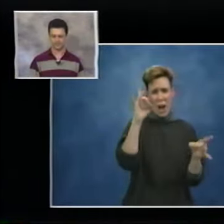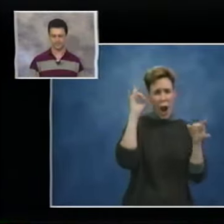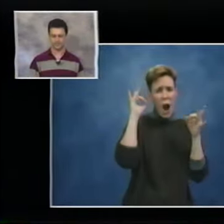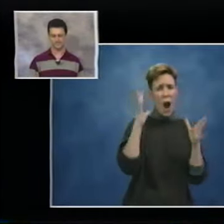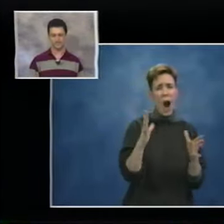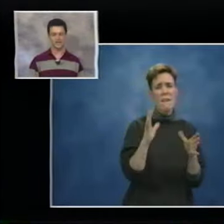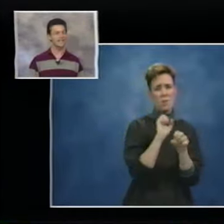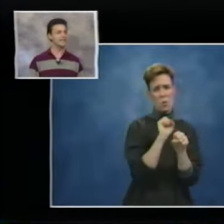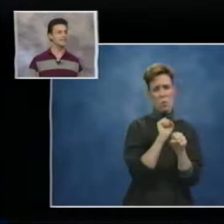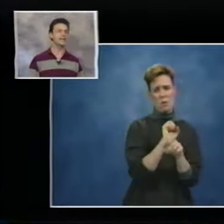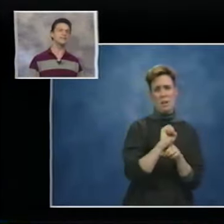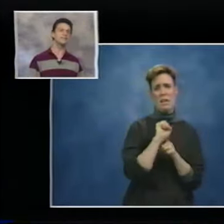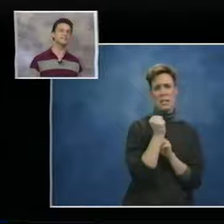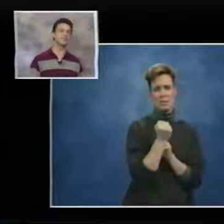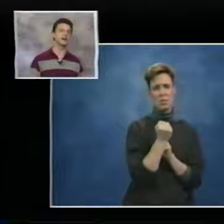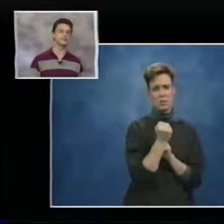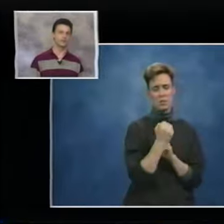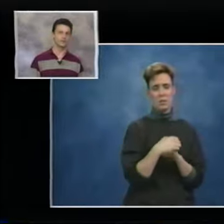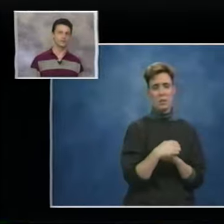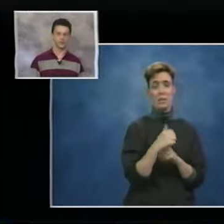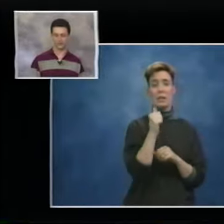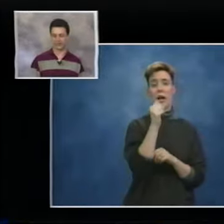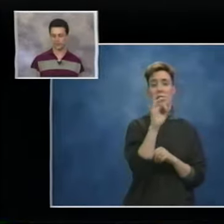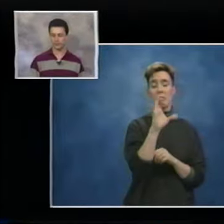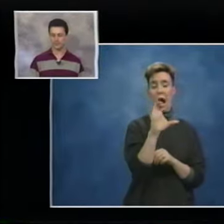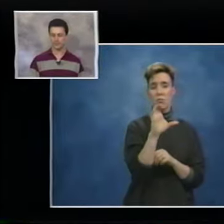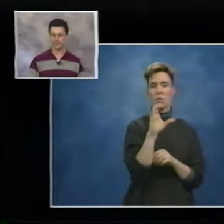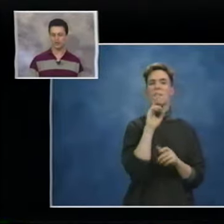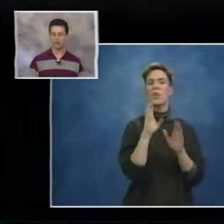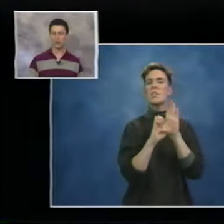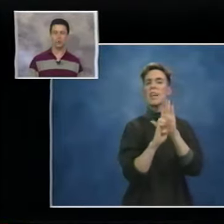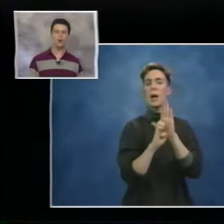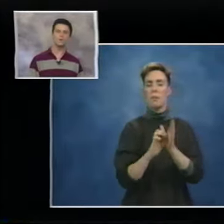conditions. In 1900, for example,